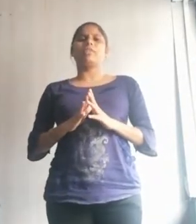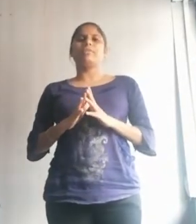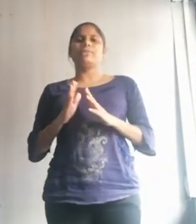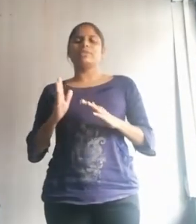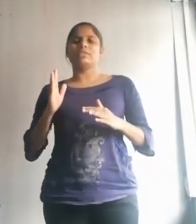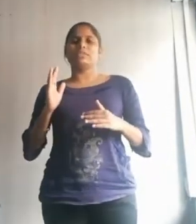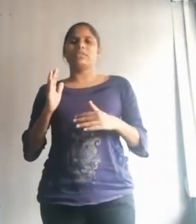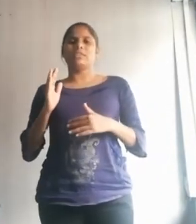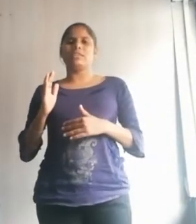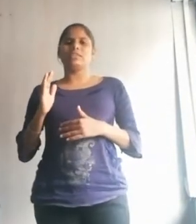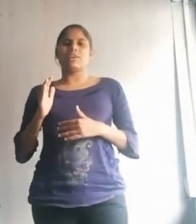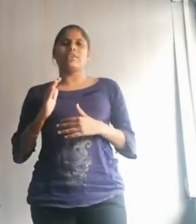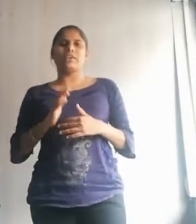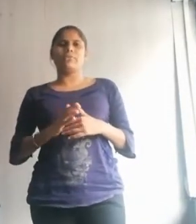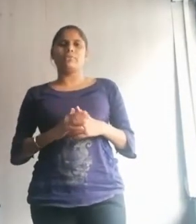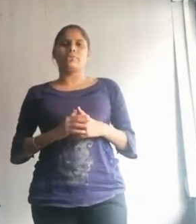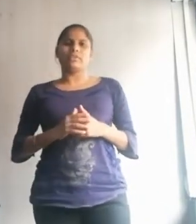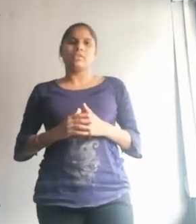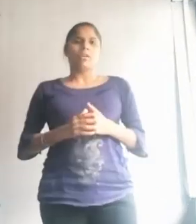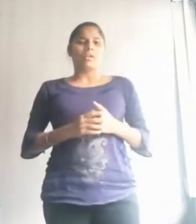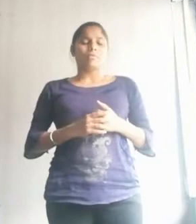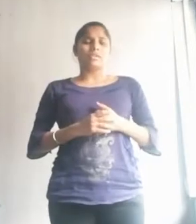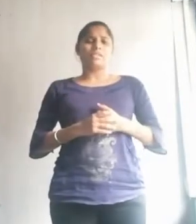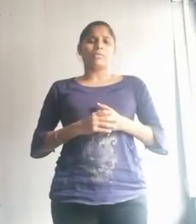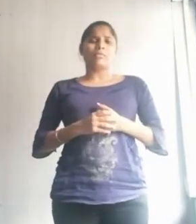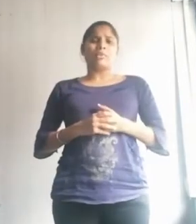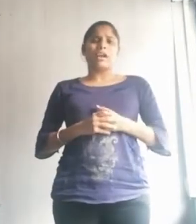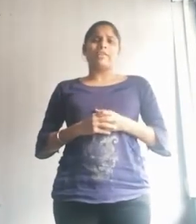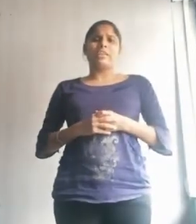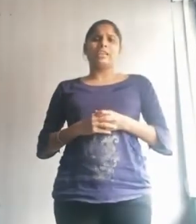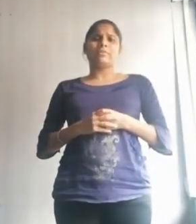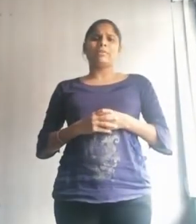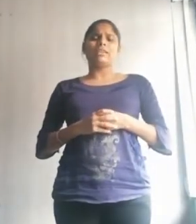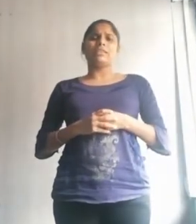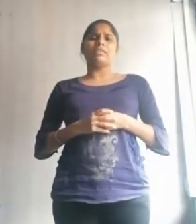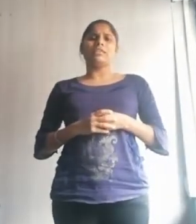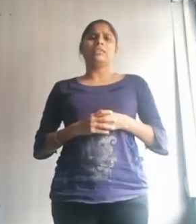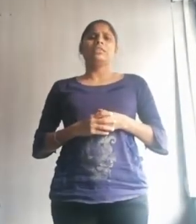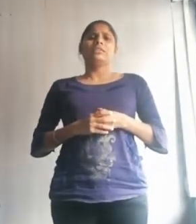important features in the Java 8 feature. First of all, I will explain in the